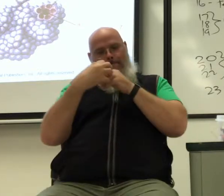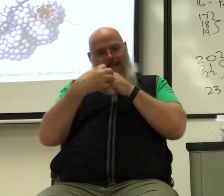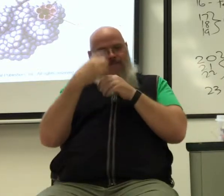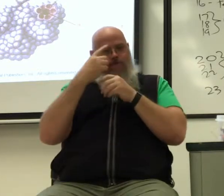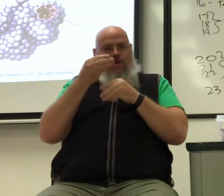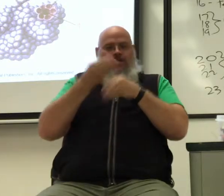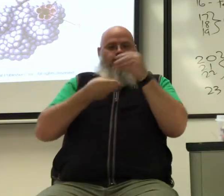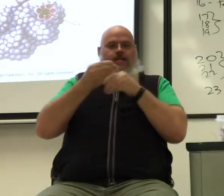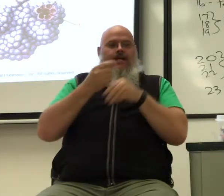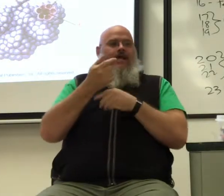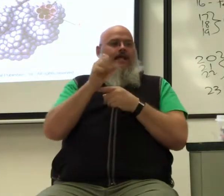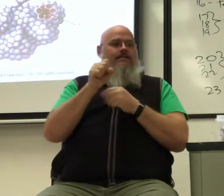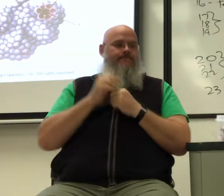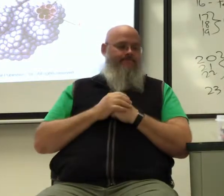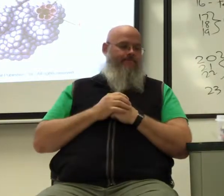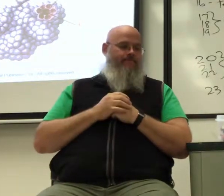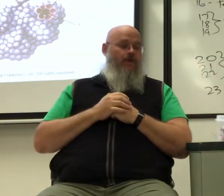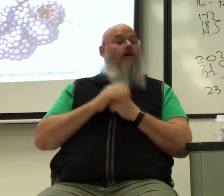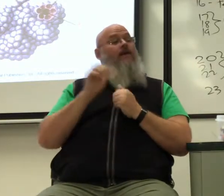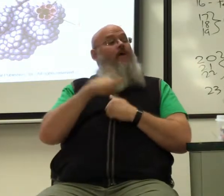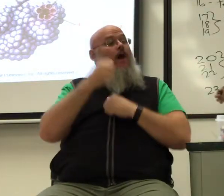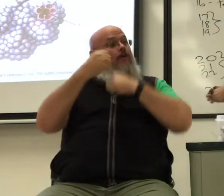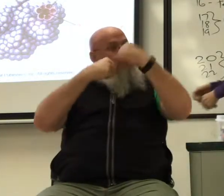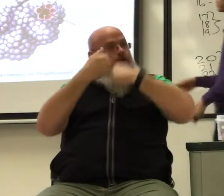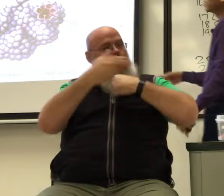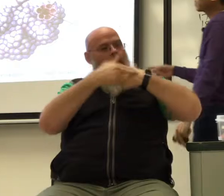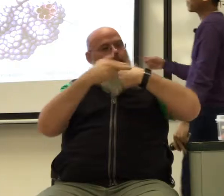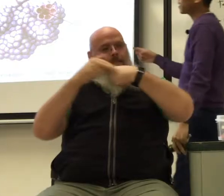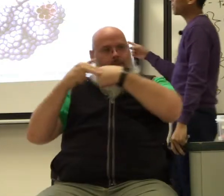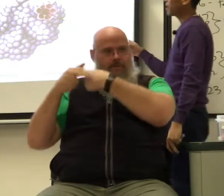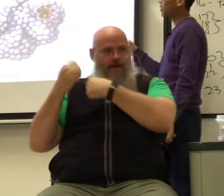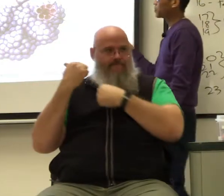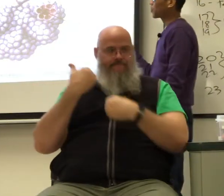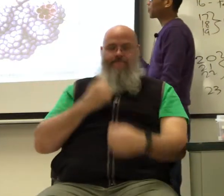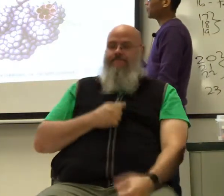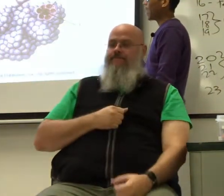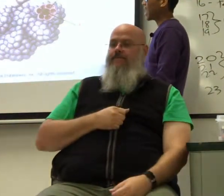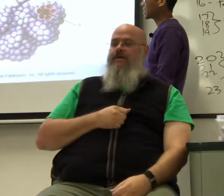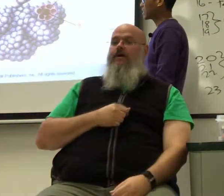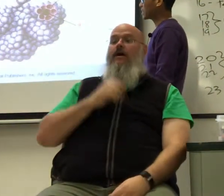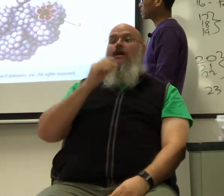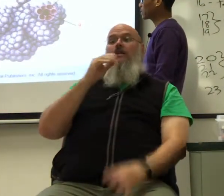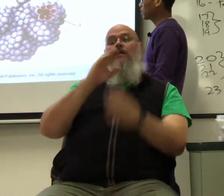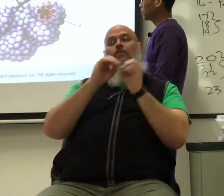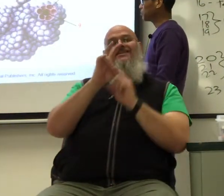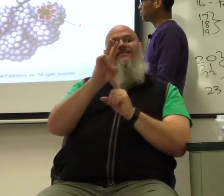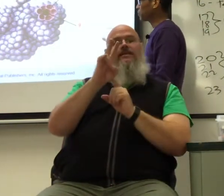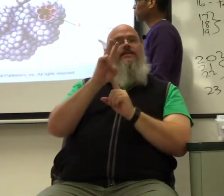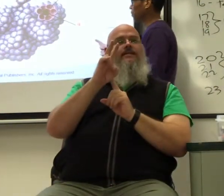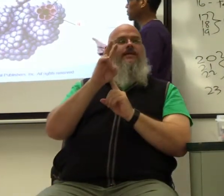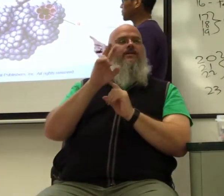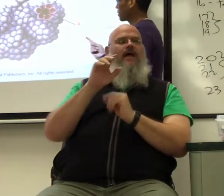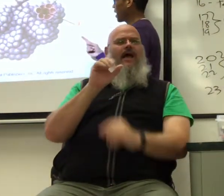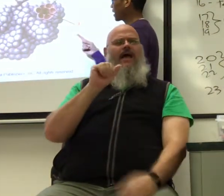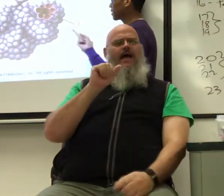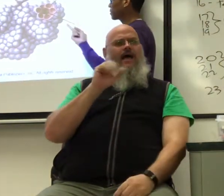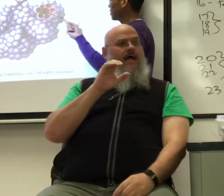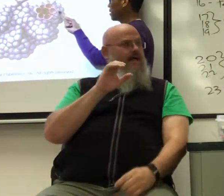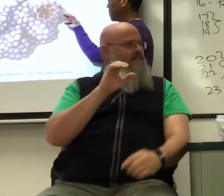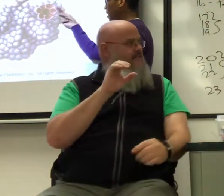There's other structures labeled here. Number 7, they term acinus, which just refers